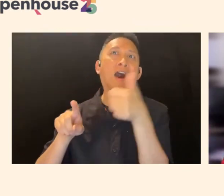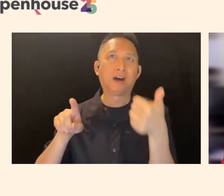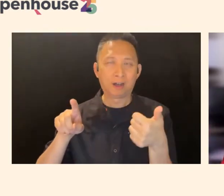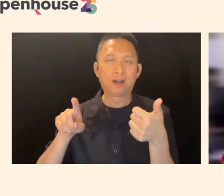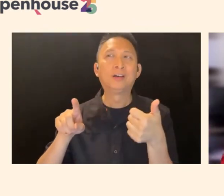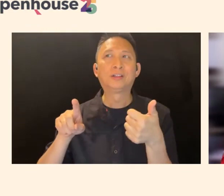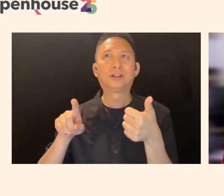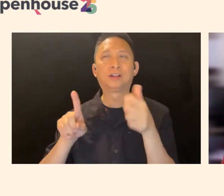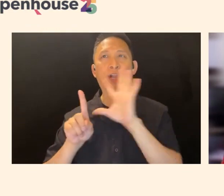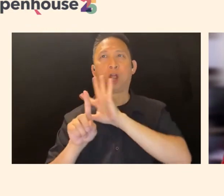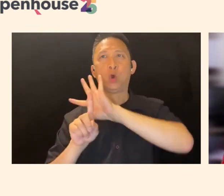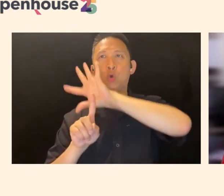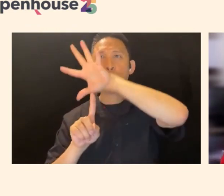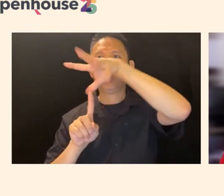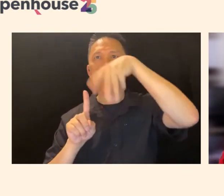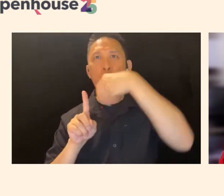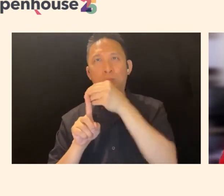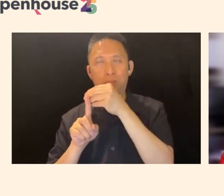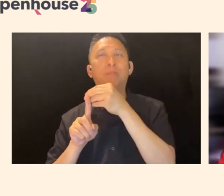wraparound care